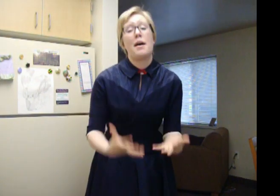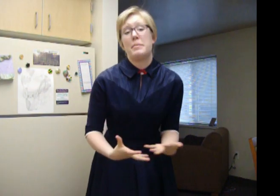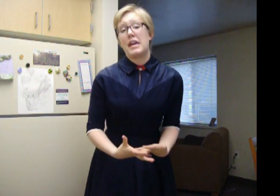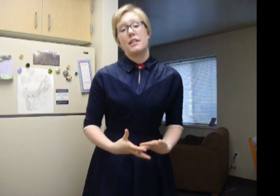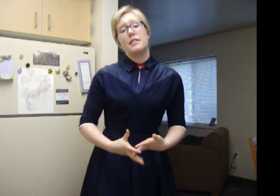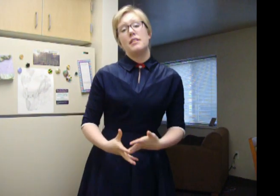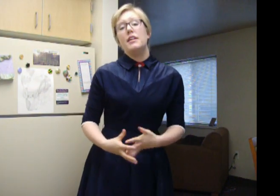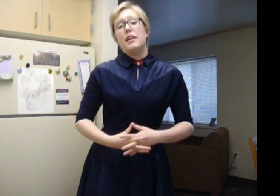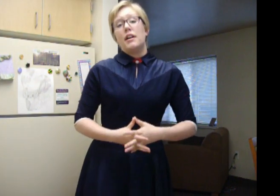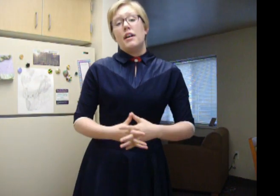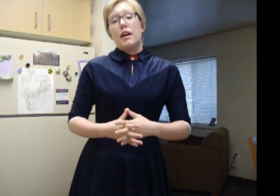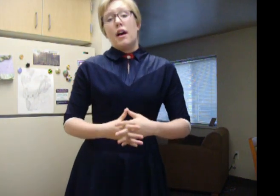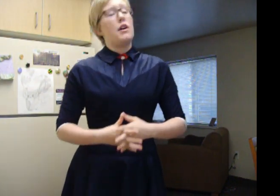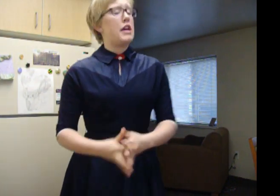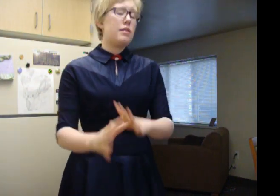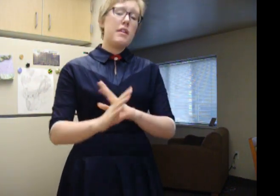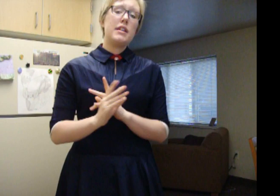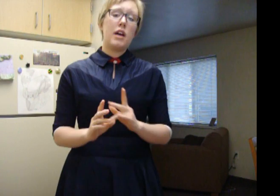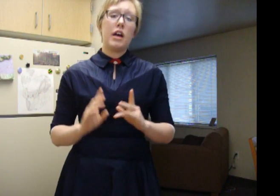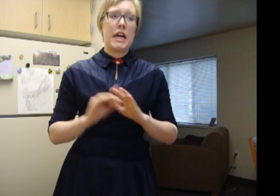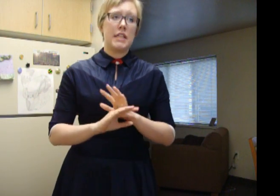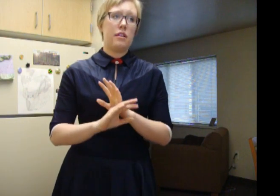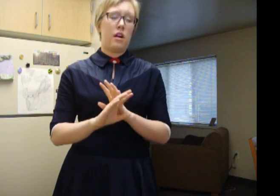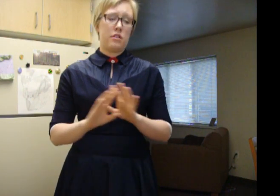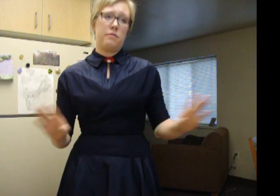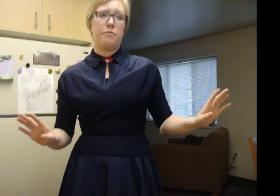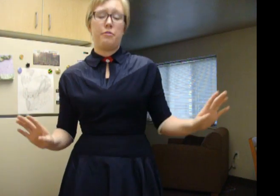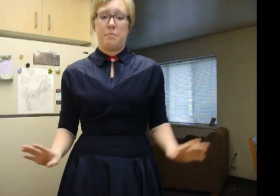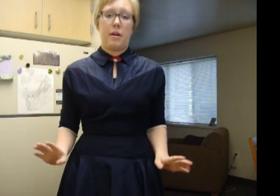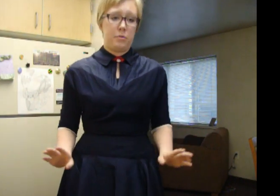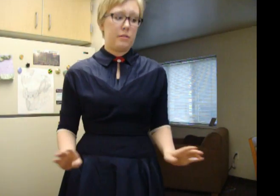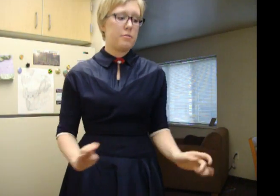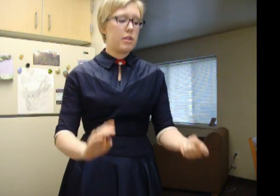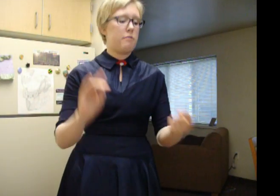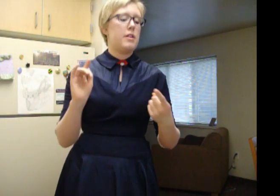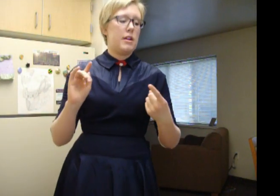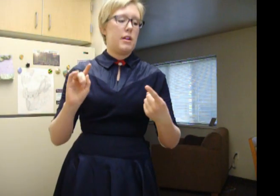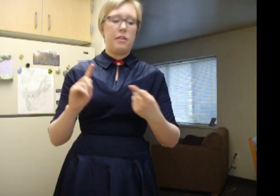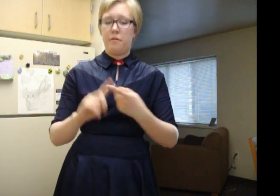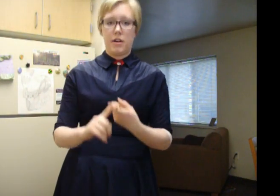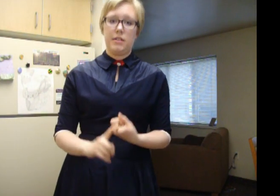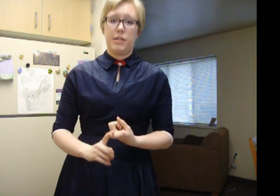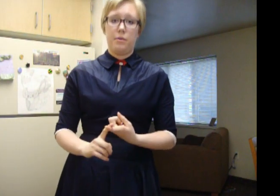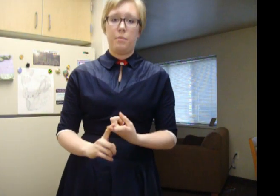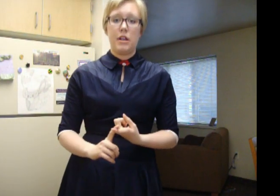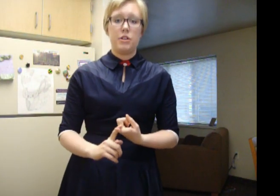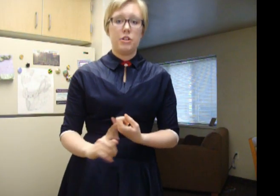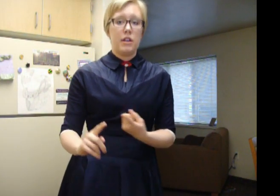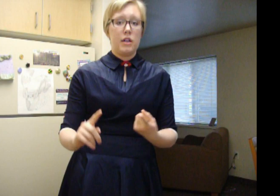happy. Okay, so this song has lots of problems with it. First off, the friend zone, which,